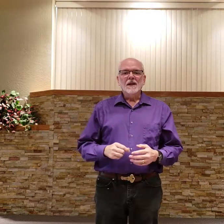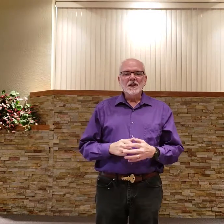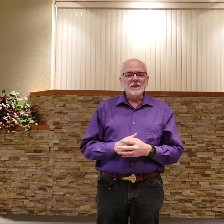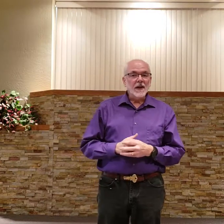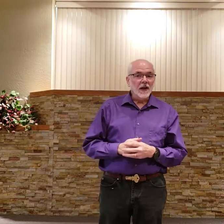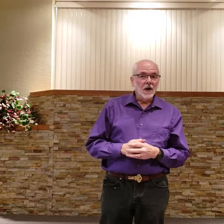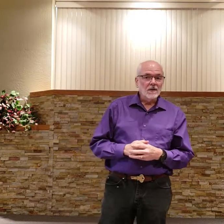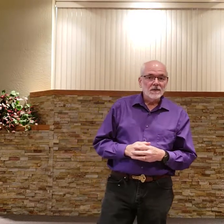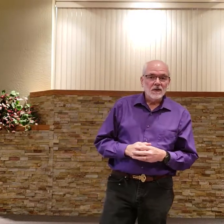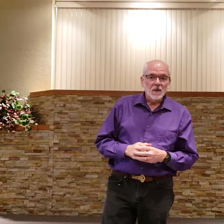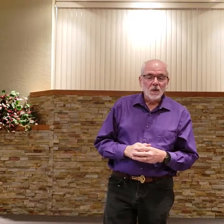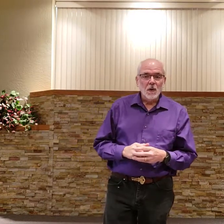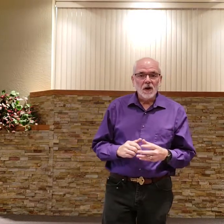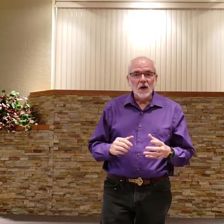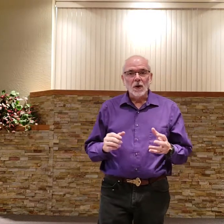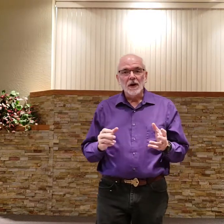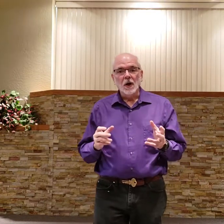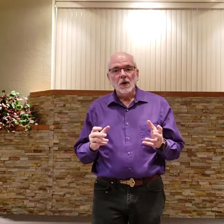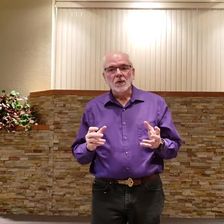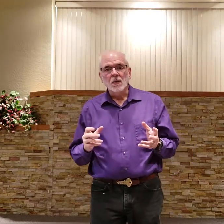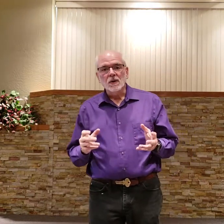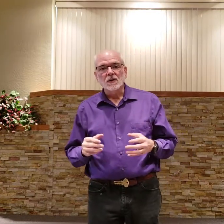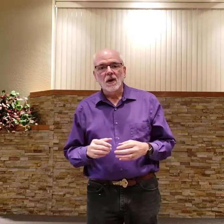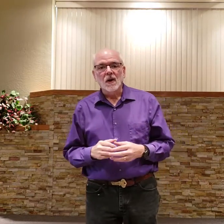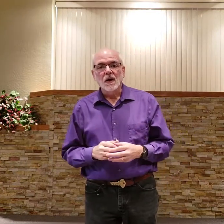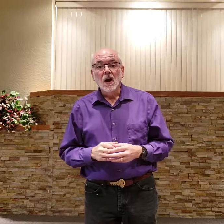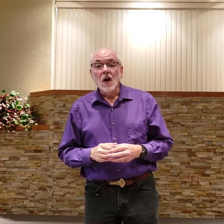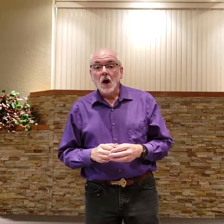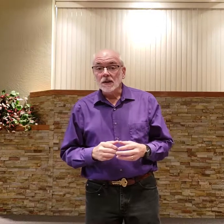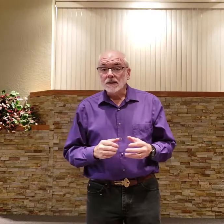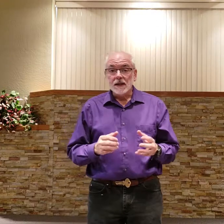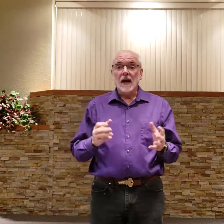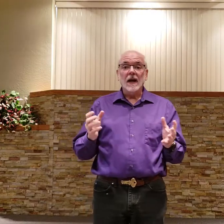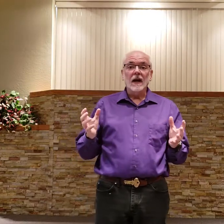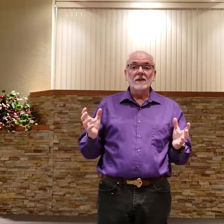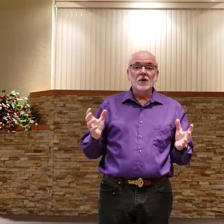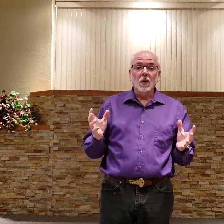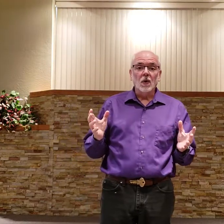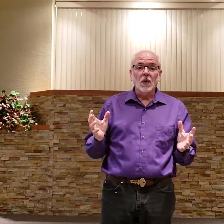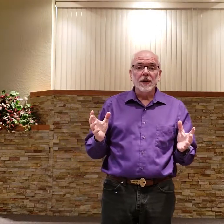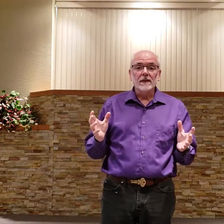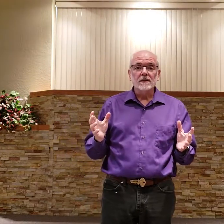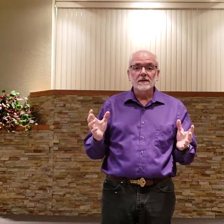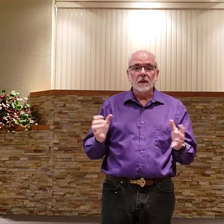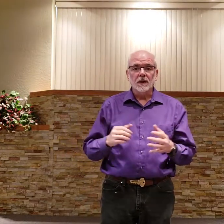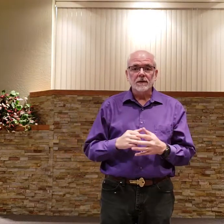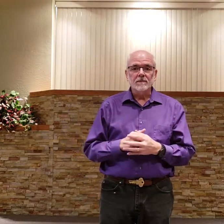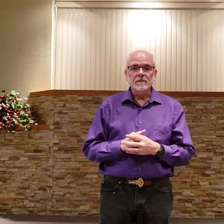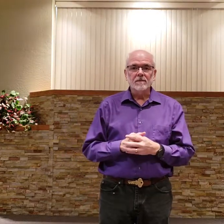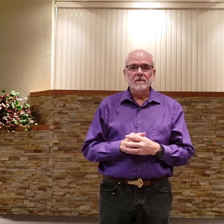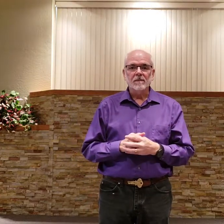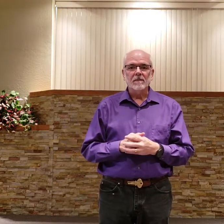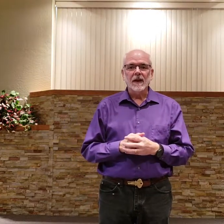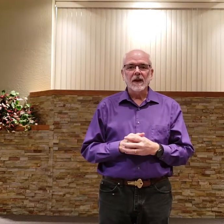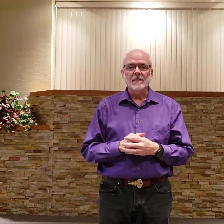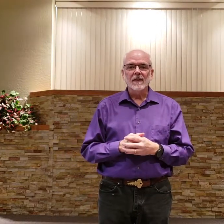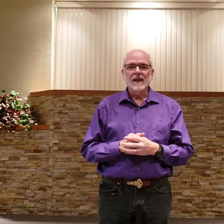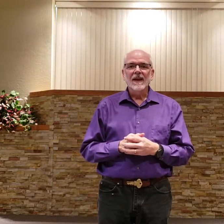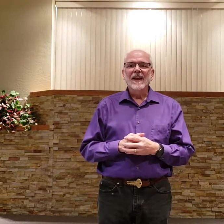In this video, we are going to go through the song on Zion's glorious summit. Okay?